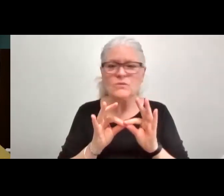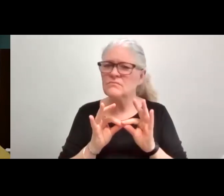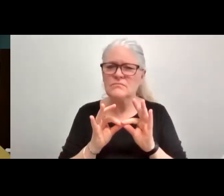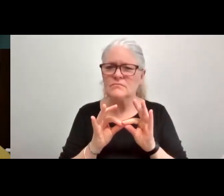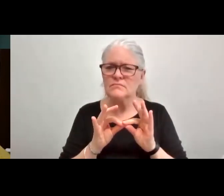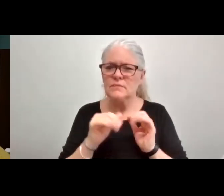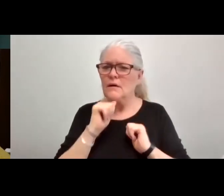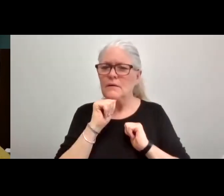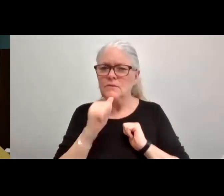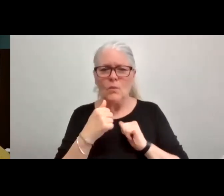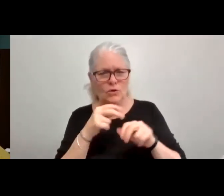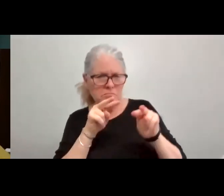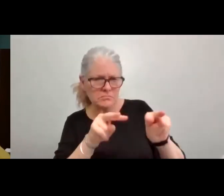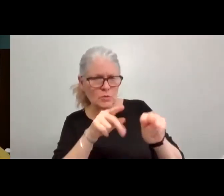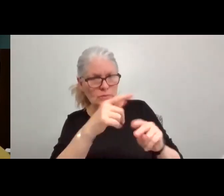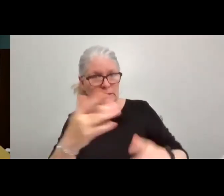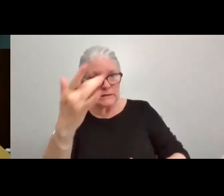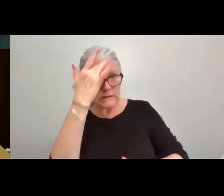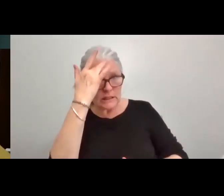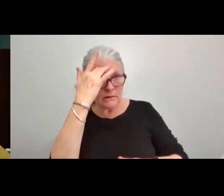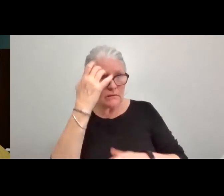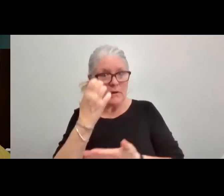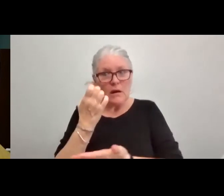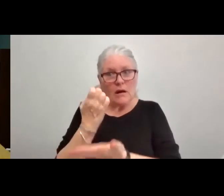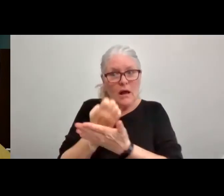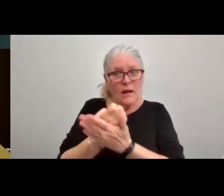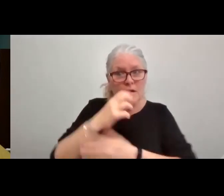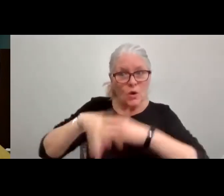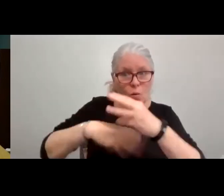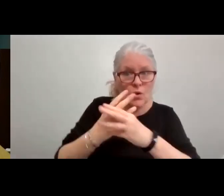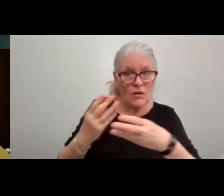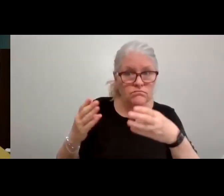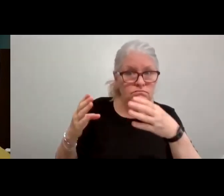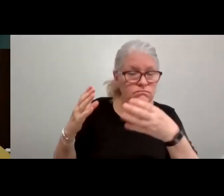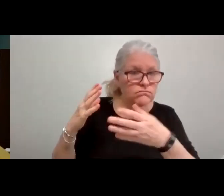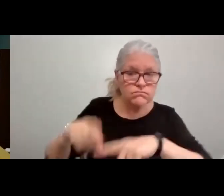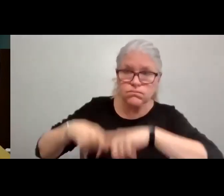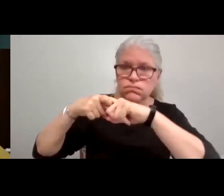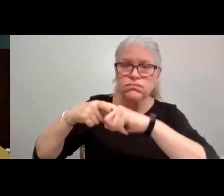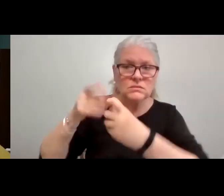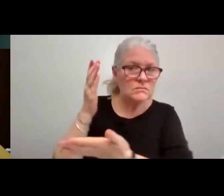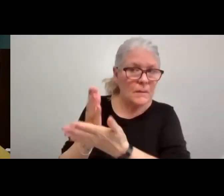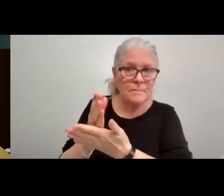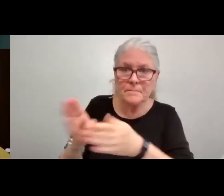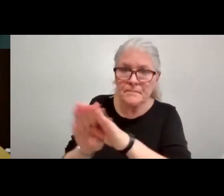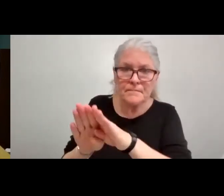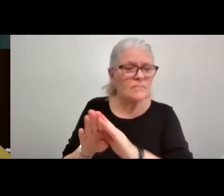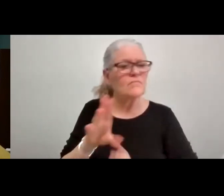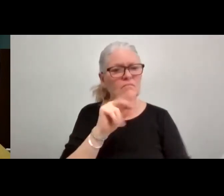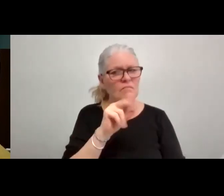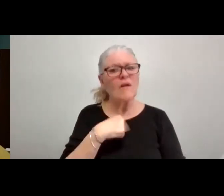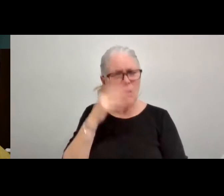shut down the economy if you were ill. I would. I do not look at you and question why you're sitting down and